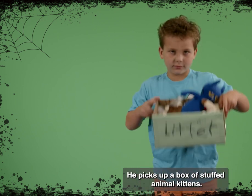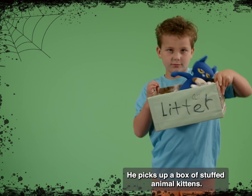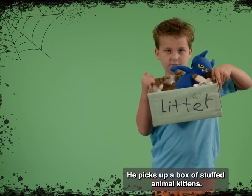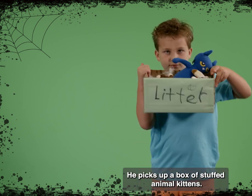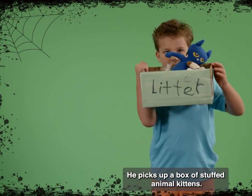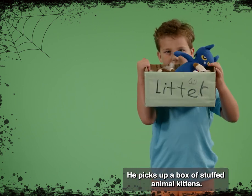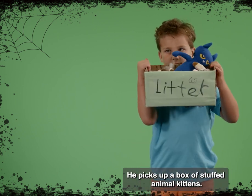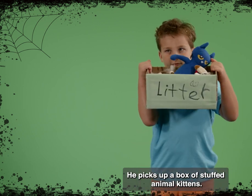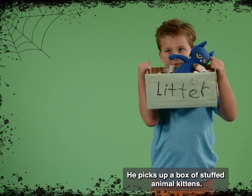animal kittens.